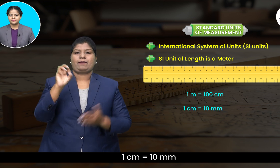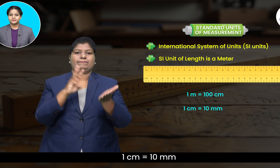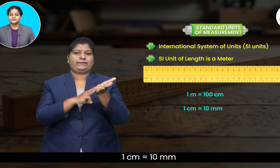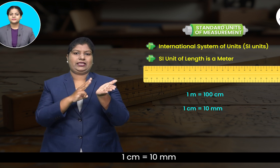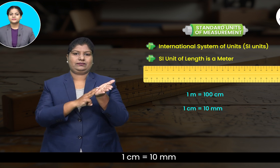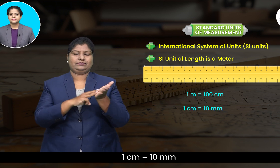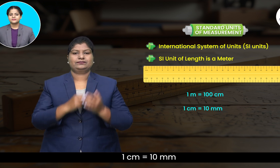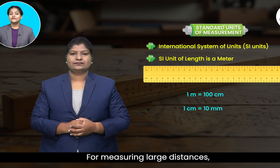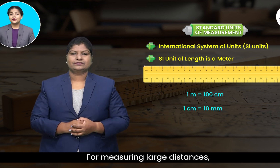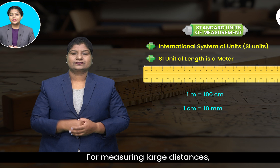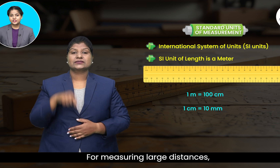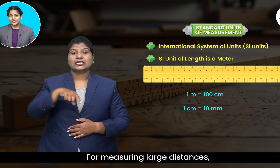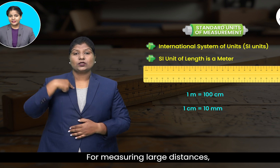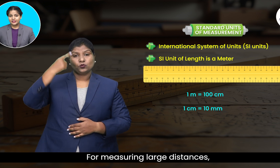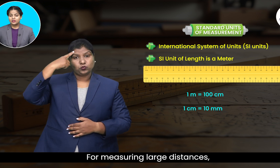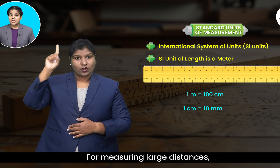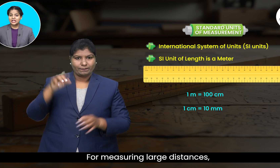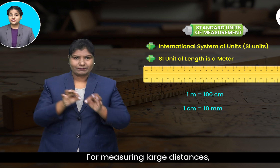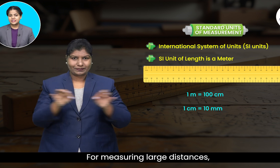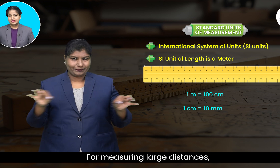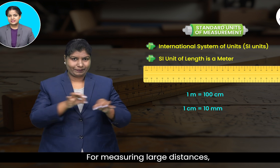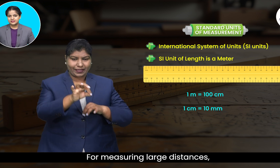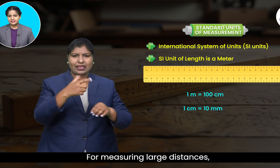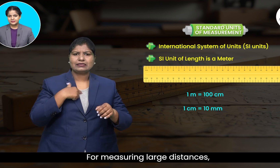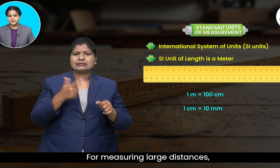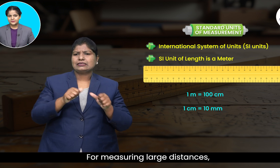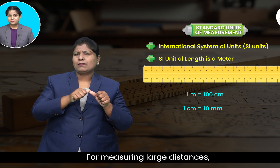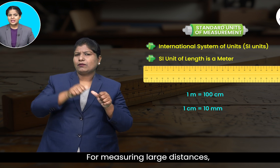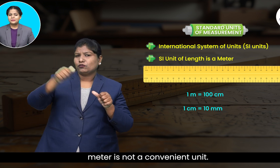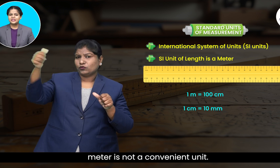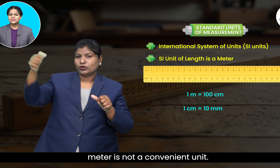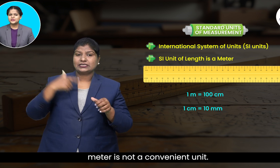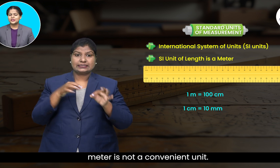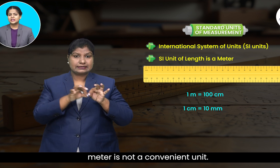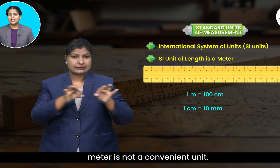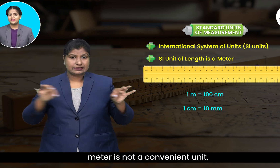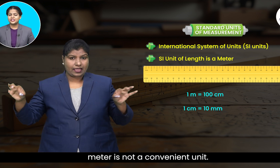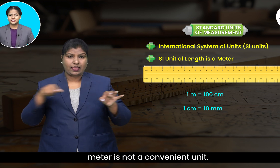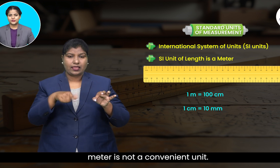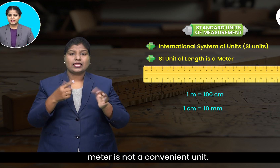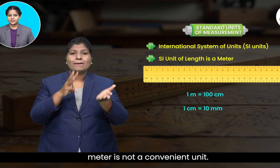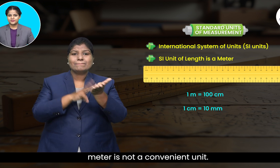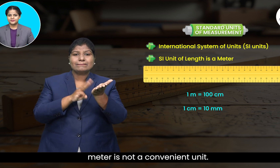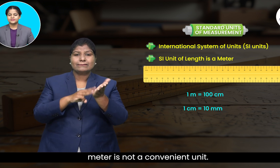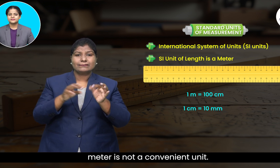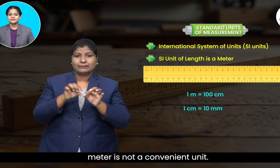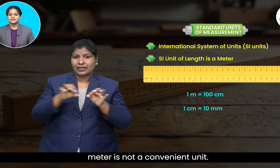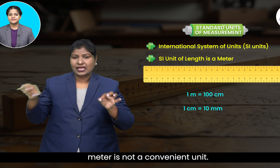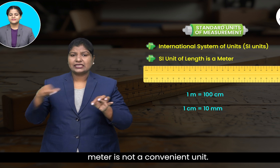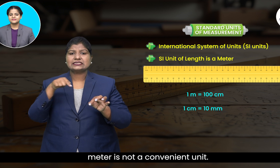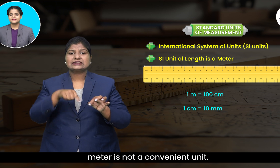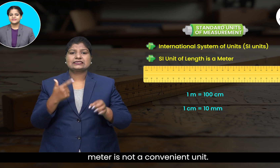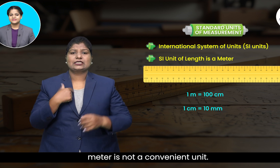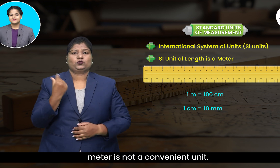millimeter. For measuring large distances, meter is not a convenient unit.